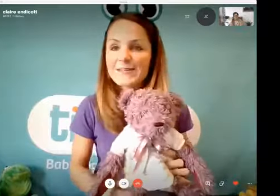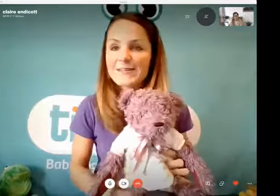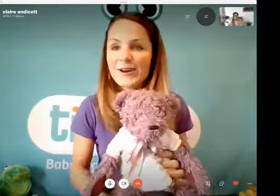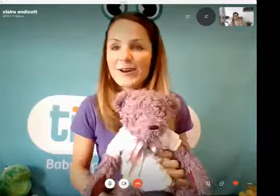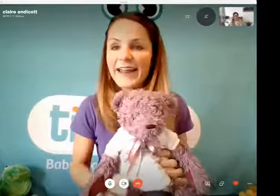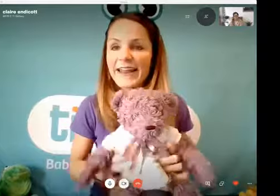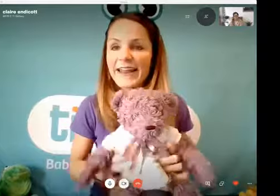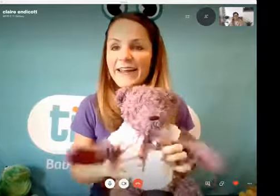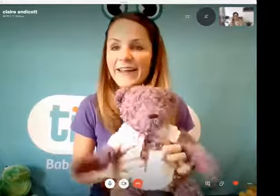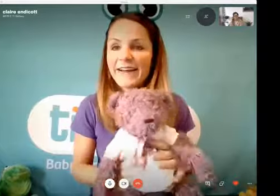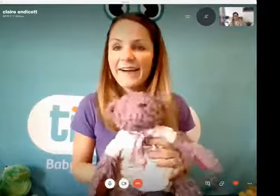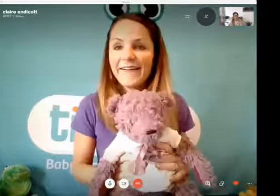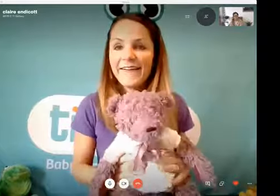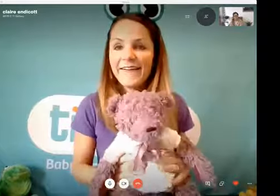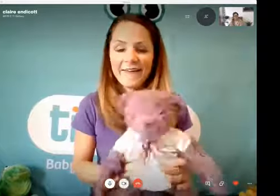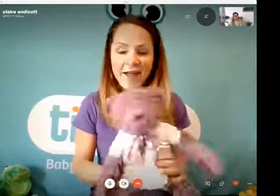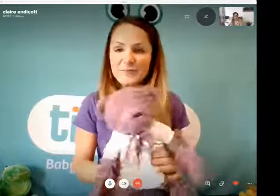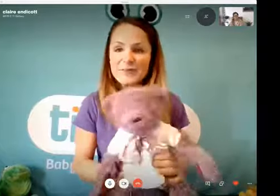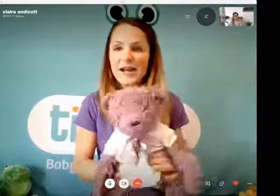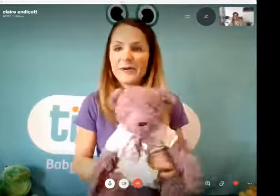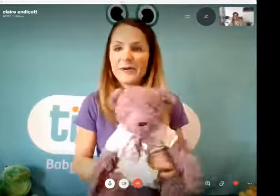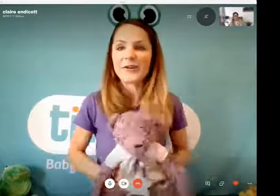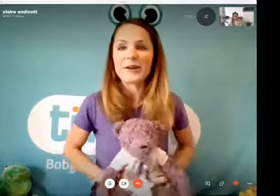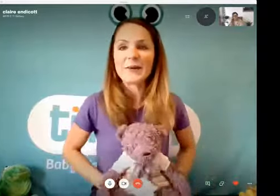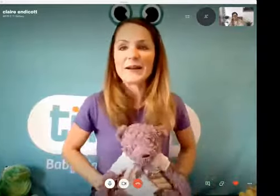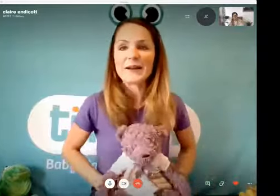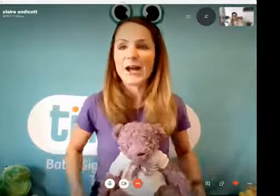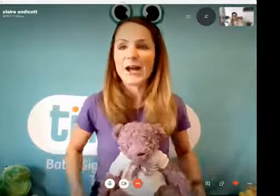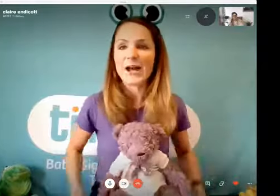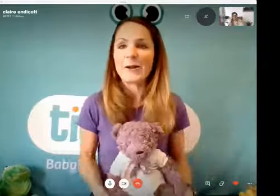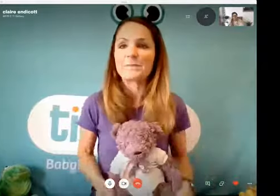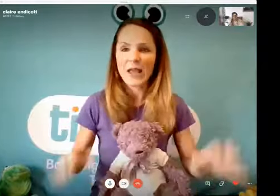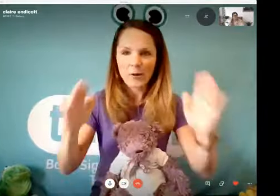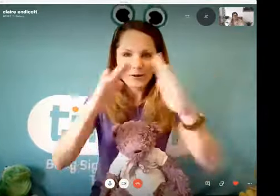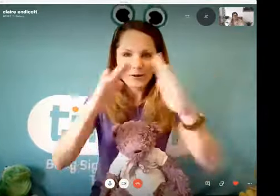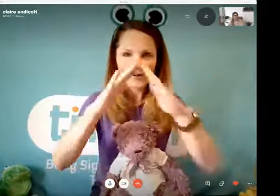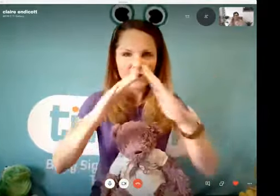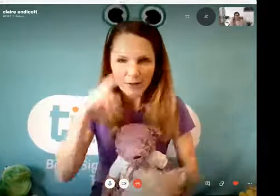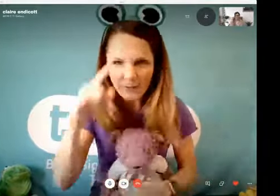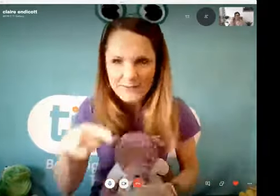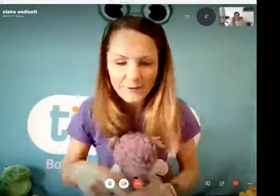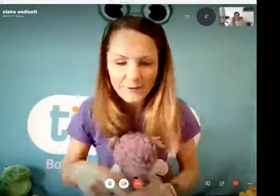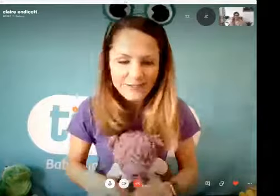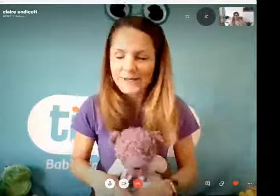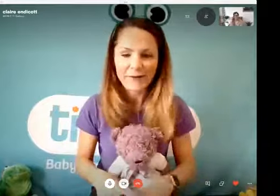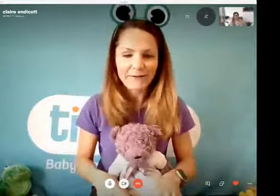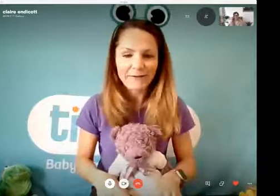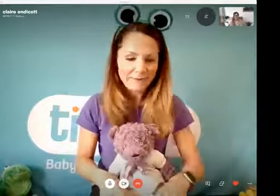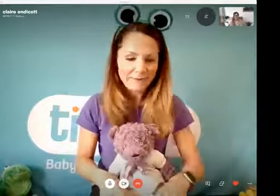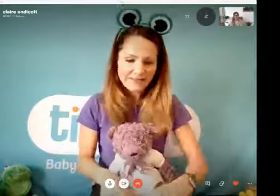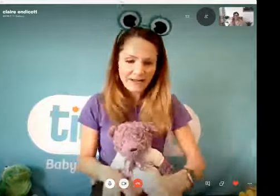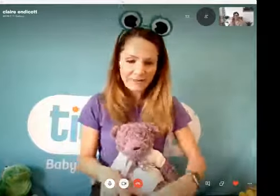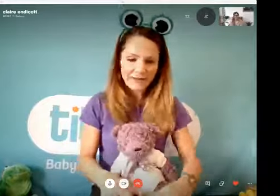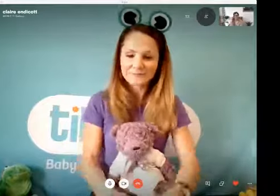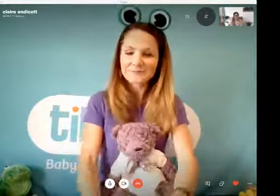in? Oh, I hope so. If not, you can practice at home when you feel like nobody's watching. Nobody is anyway.